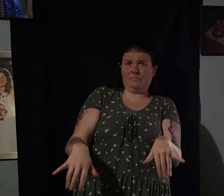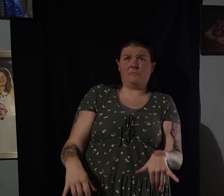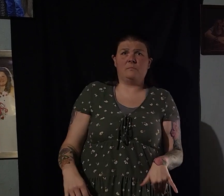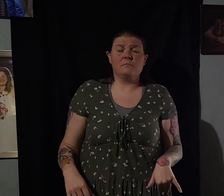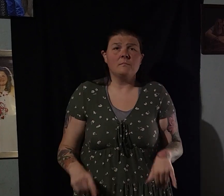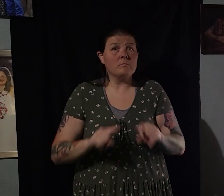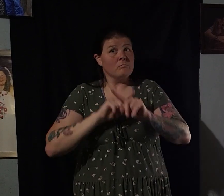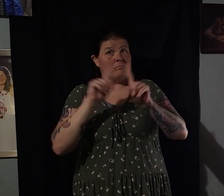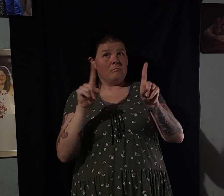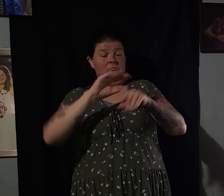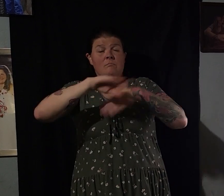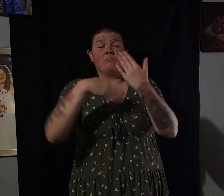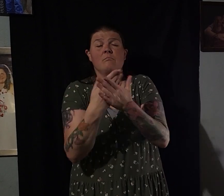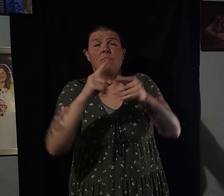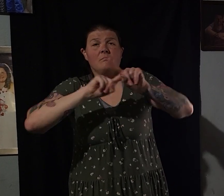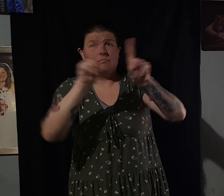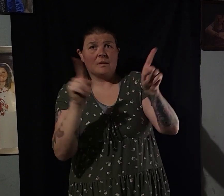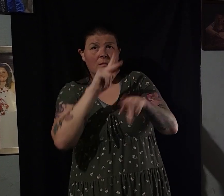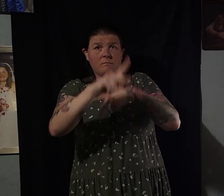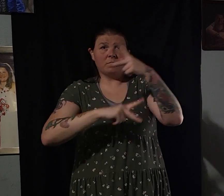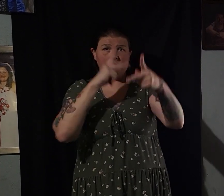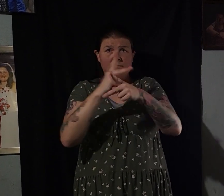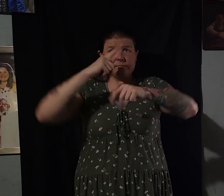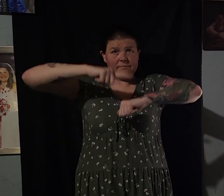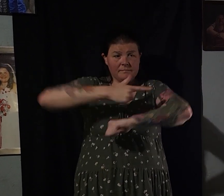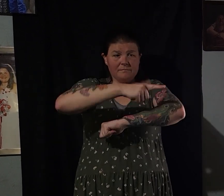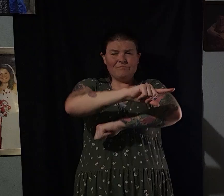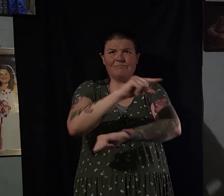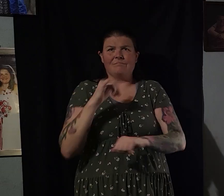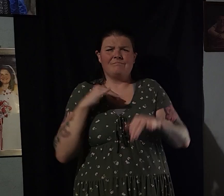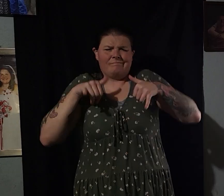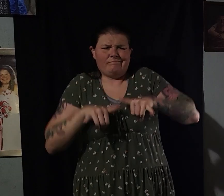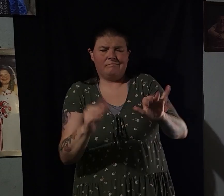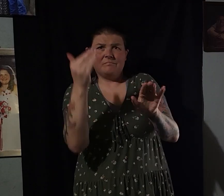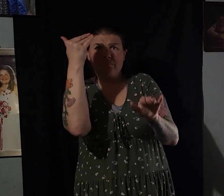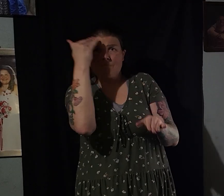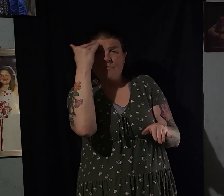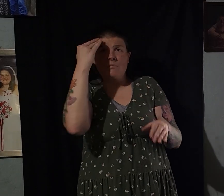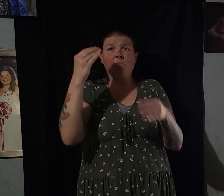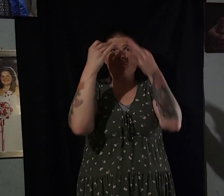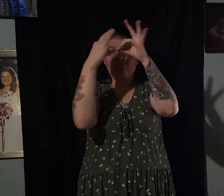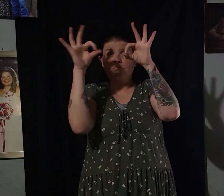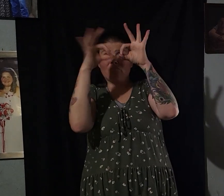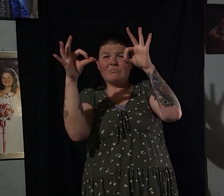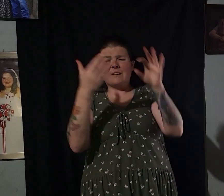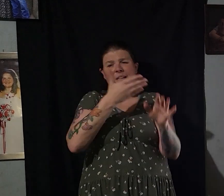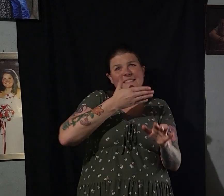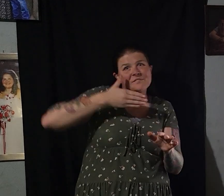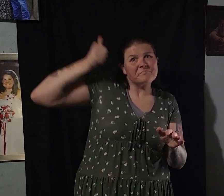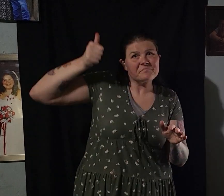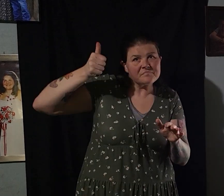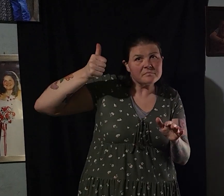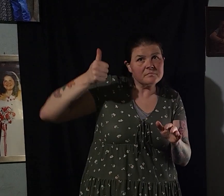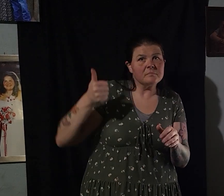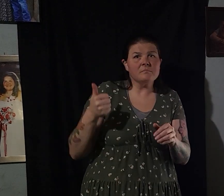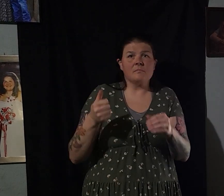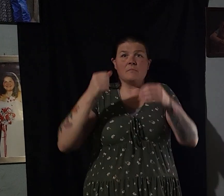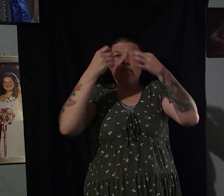But of all the different kinds of lizard, I still think chameleons are the best. Chameleons